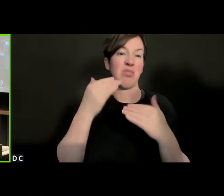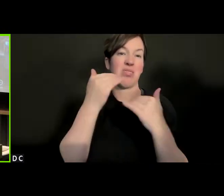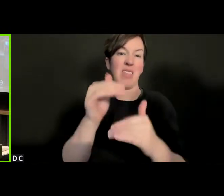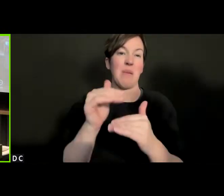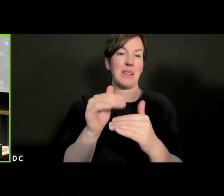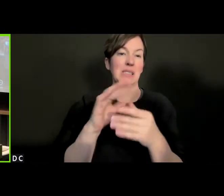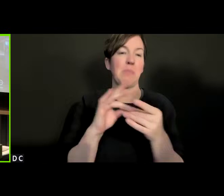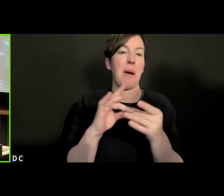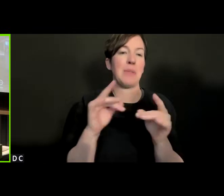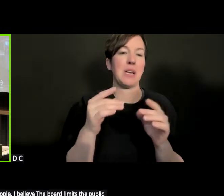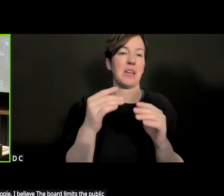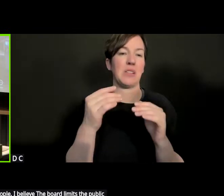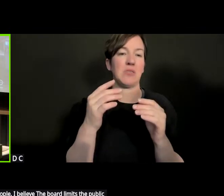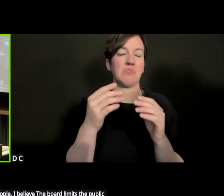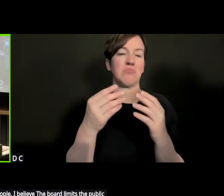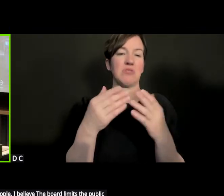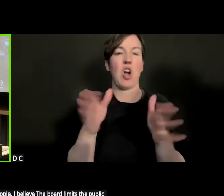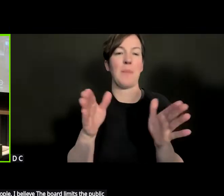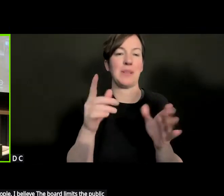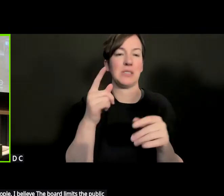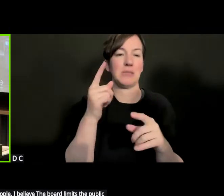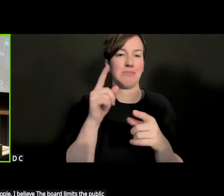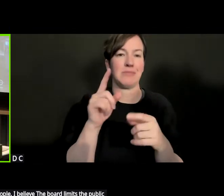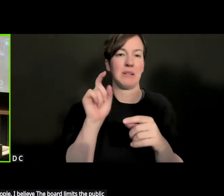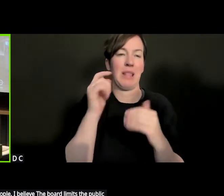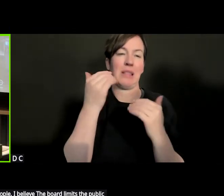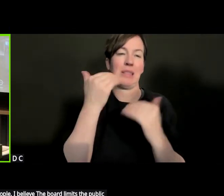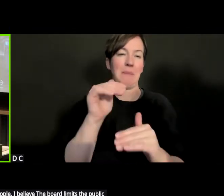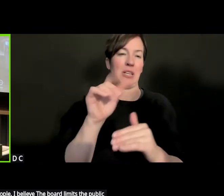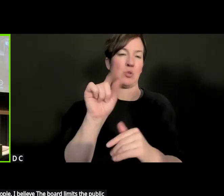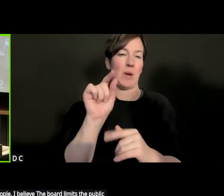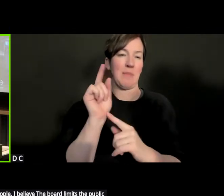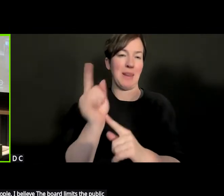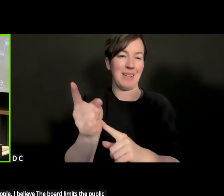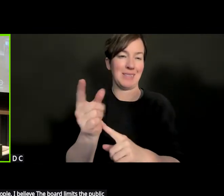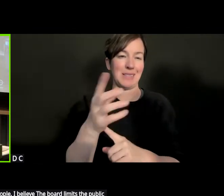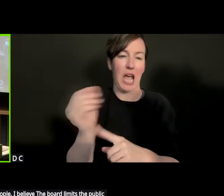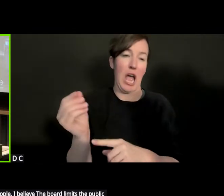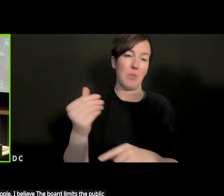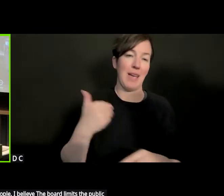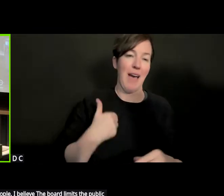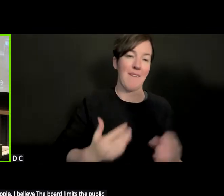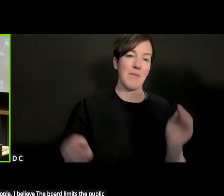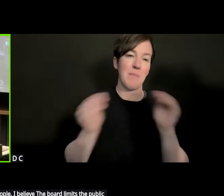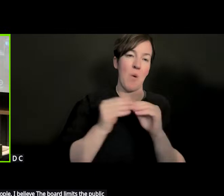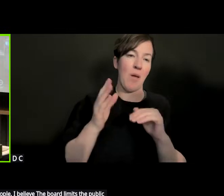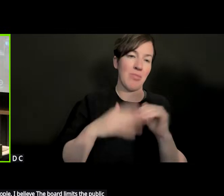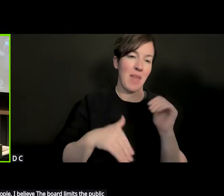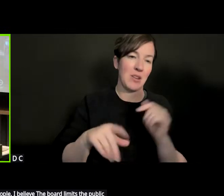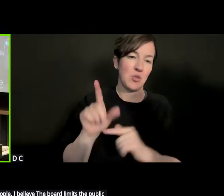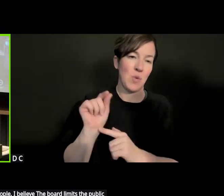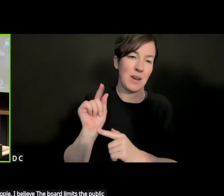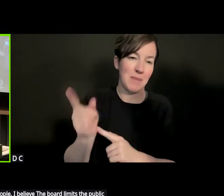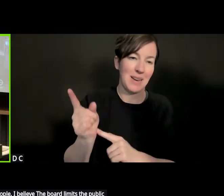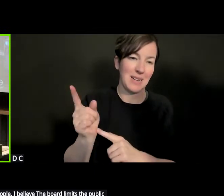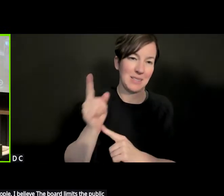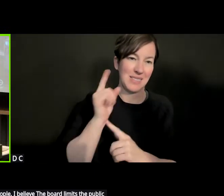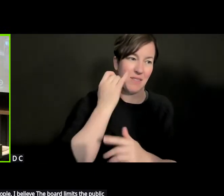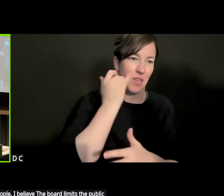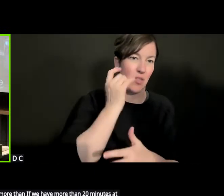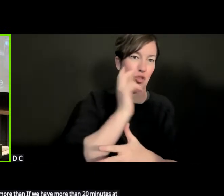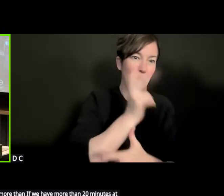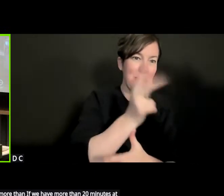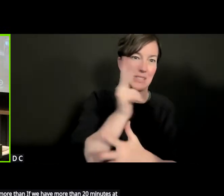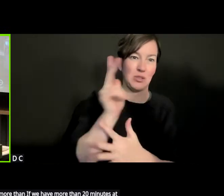to 20 minutes, and we have more than we have more than 20 minutes at 3 minutes each. So I'm